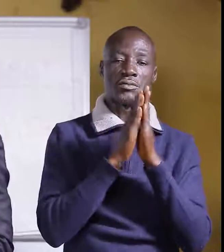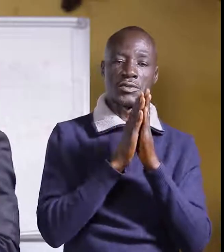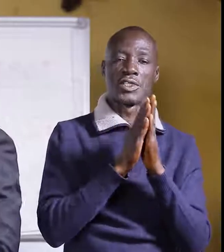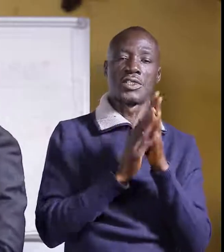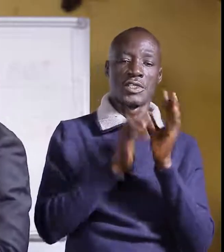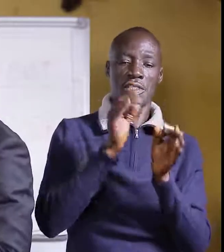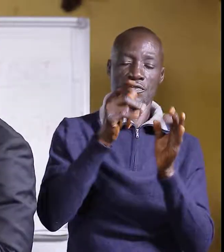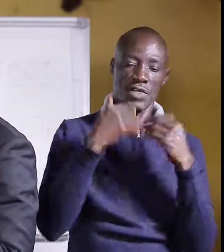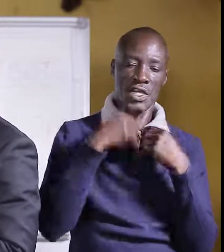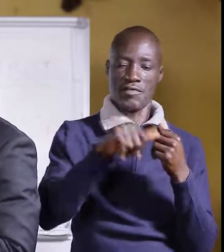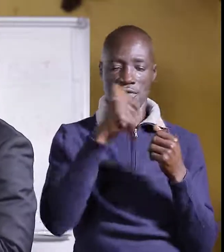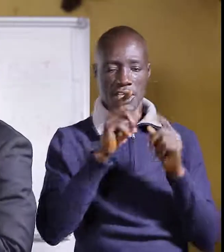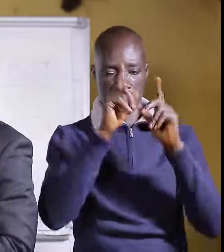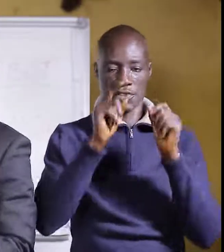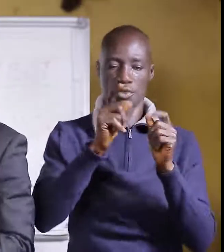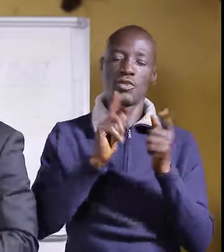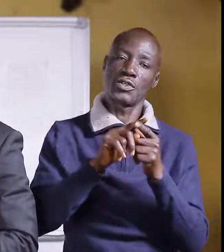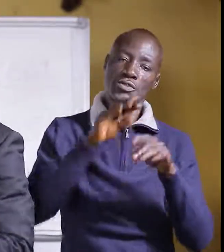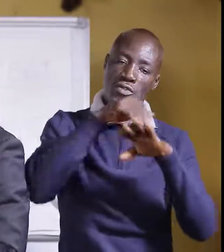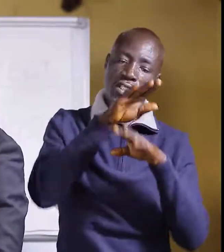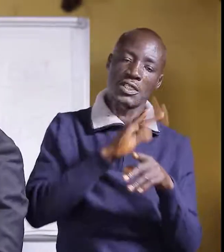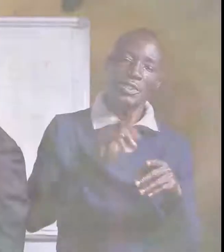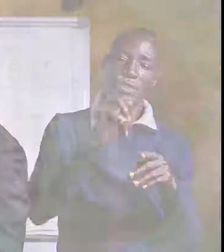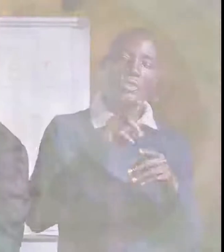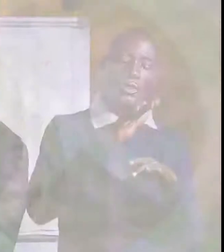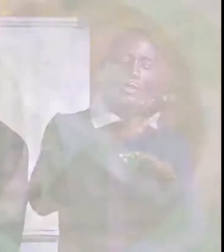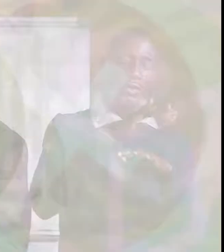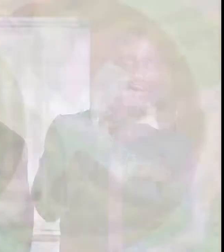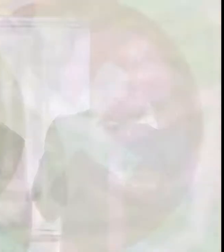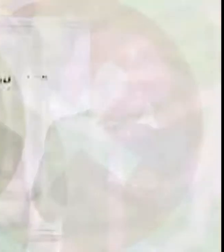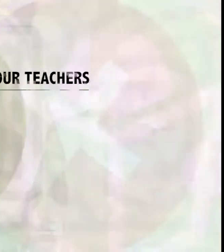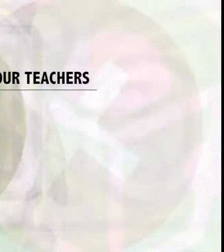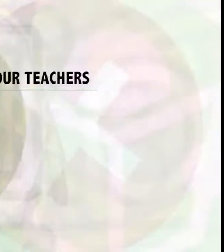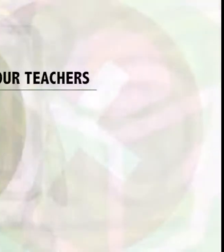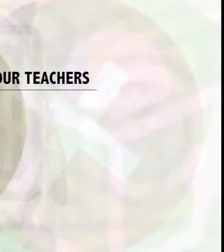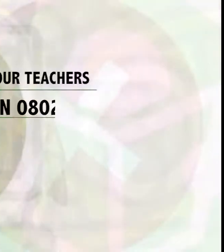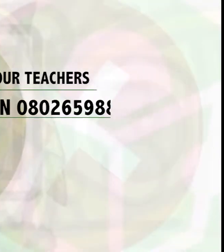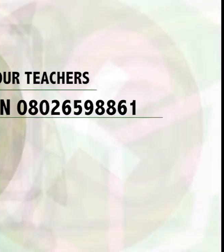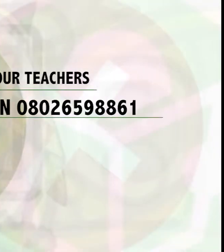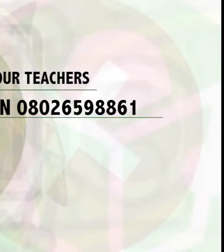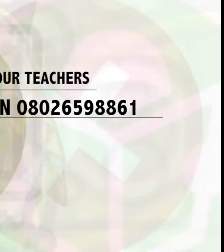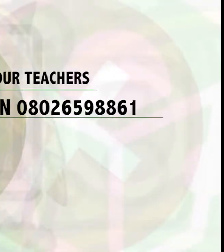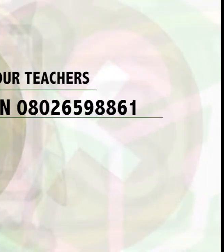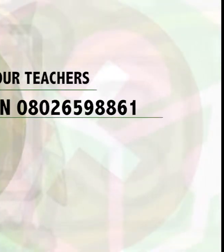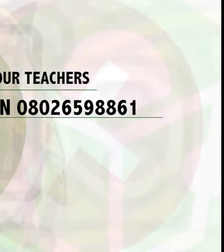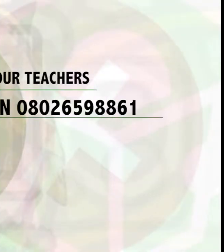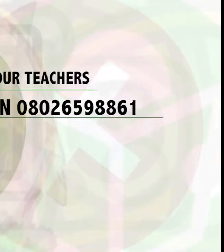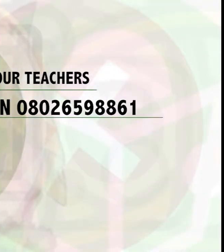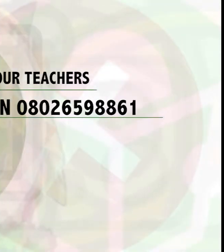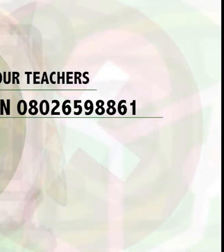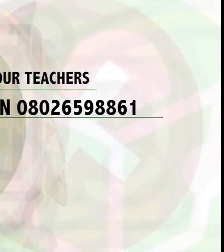if you have any question you want to raise with us, you can always call our numbers. My name is Philip Mamman. My number is